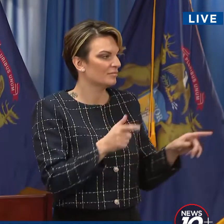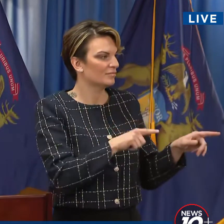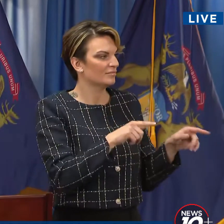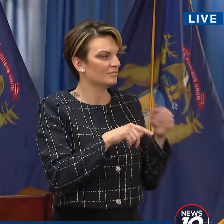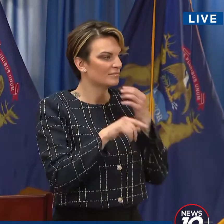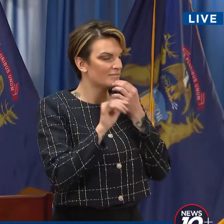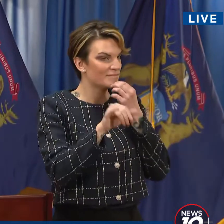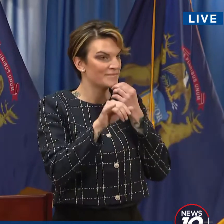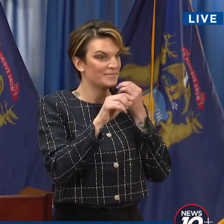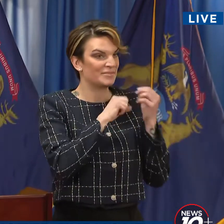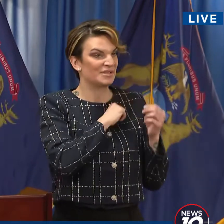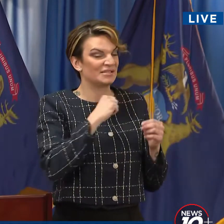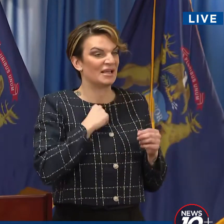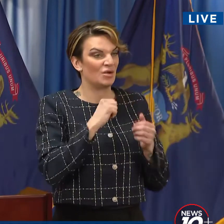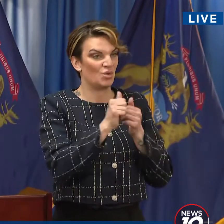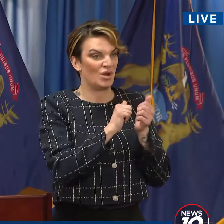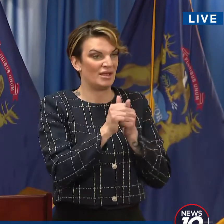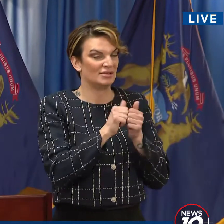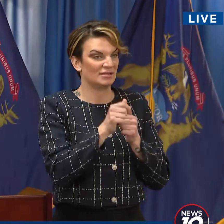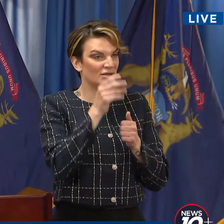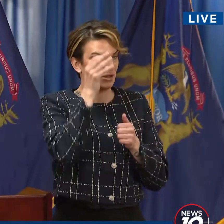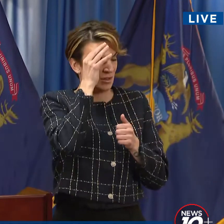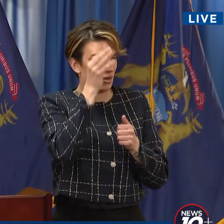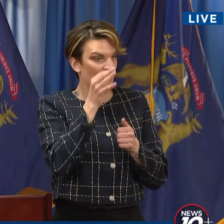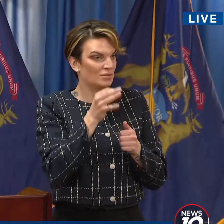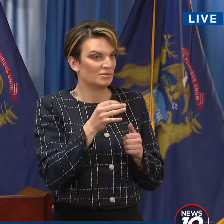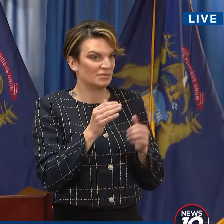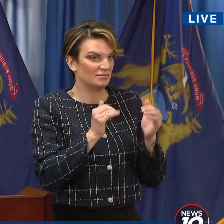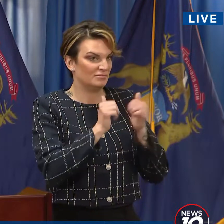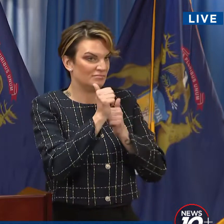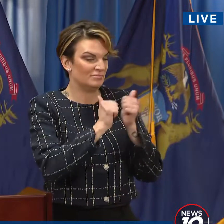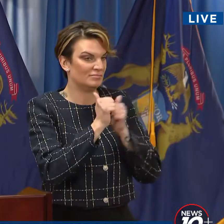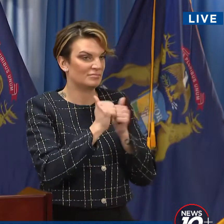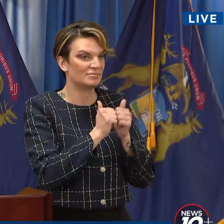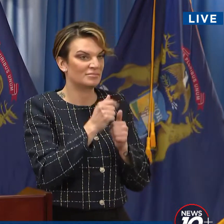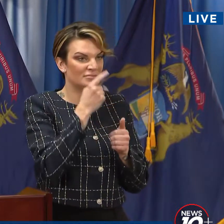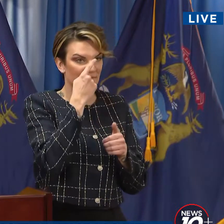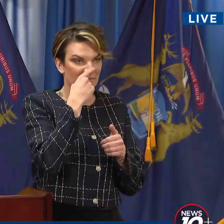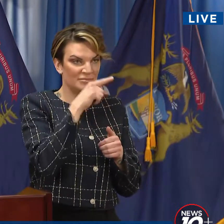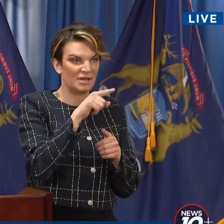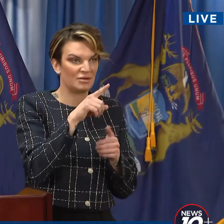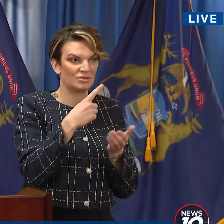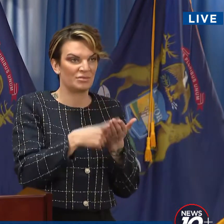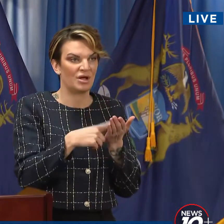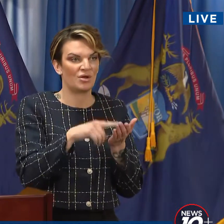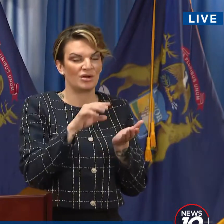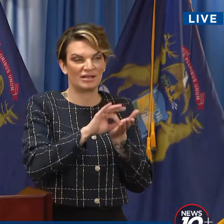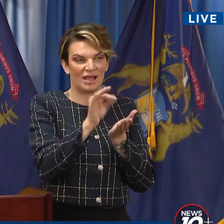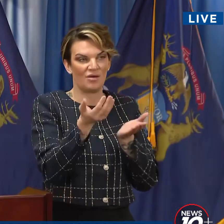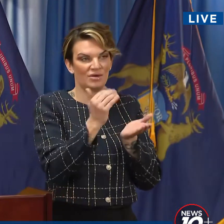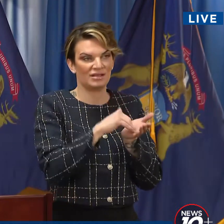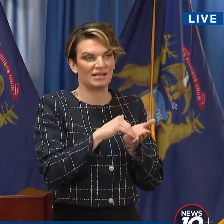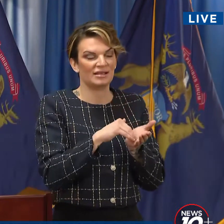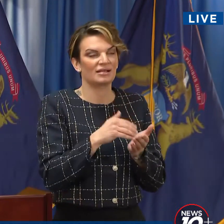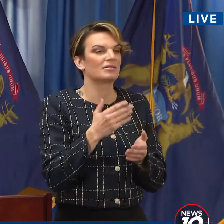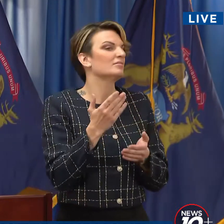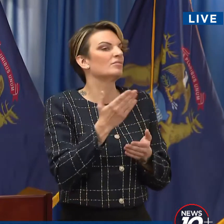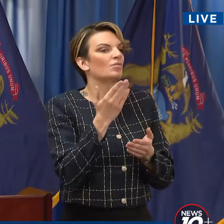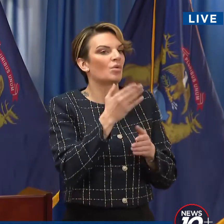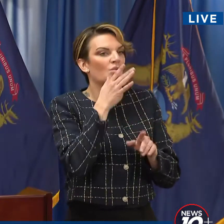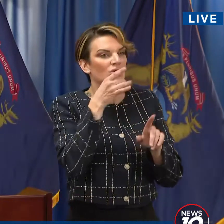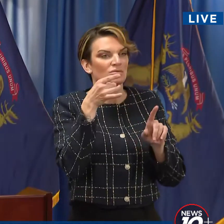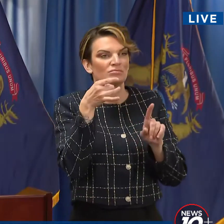race so close, Yeah. can you just talk about kind of the rules for recount? what would trigger an automatic